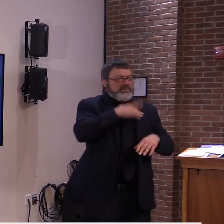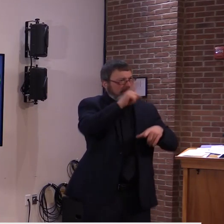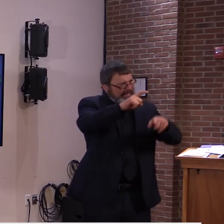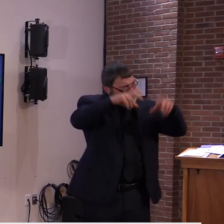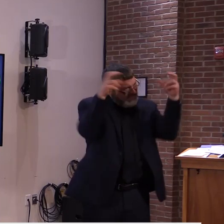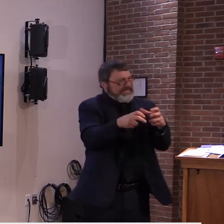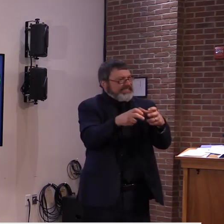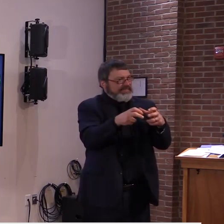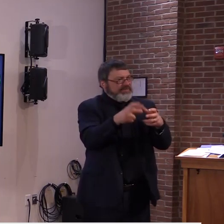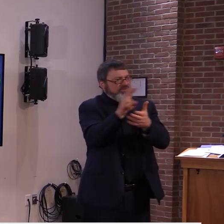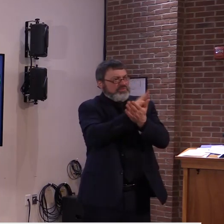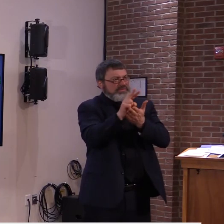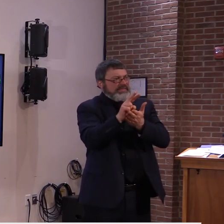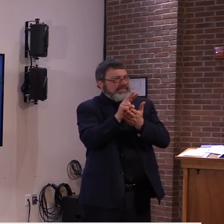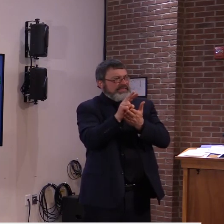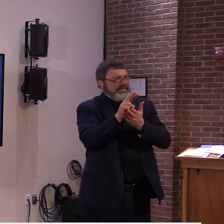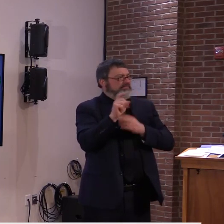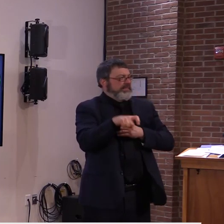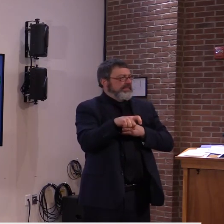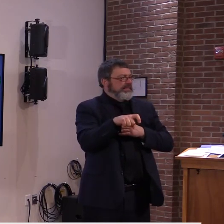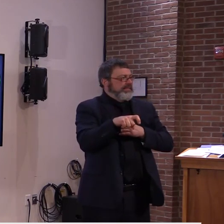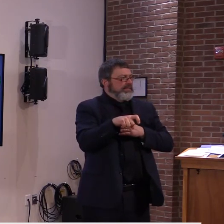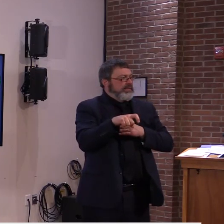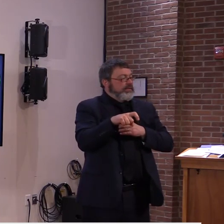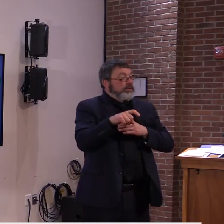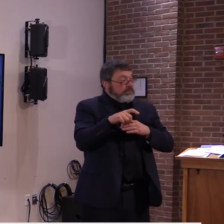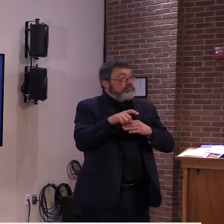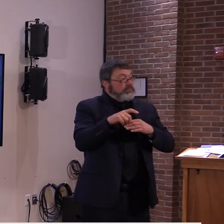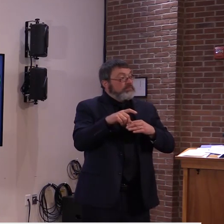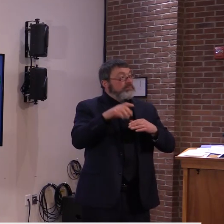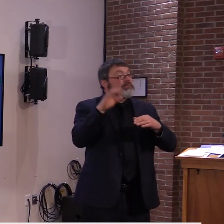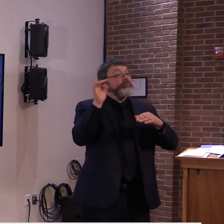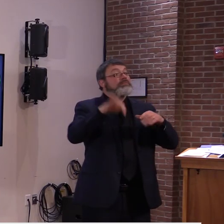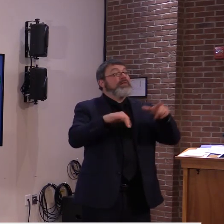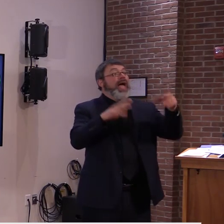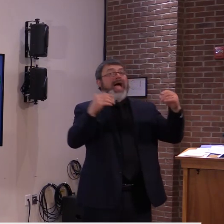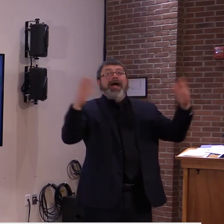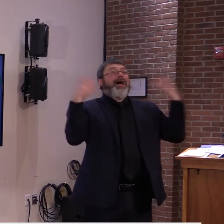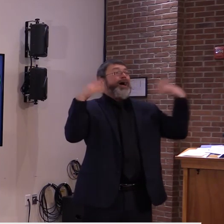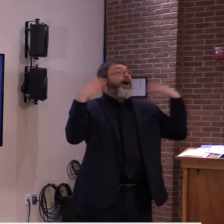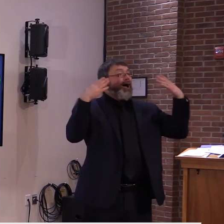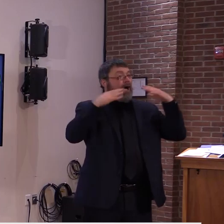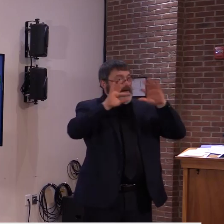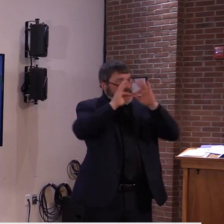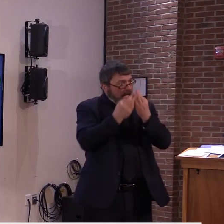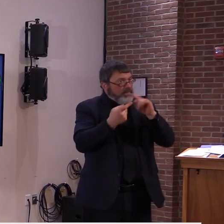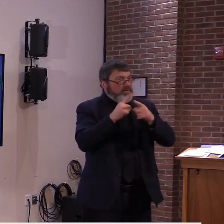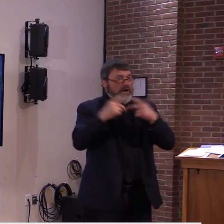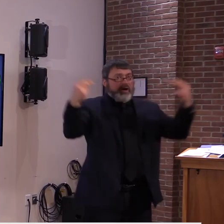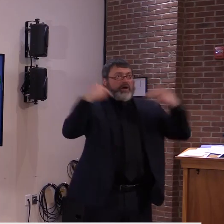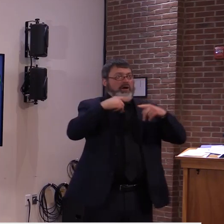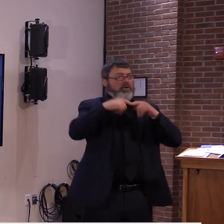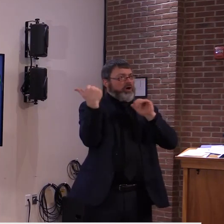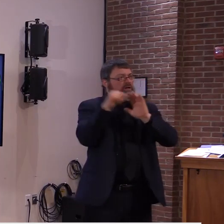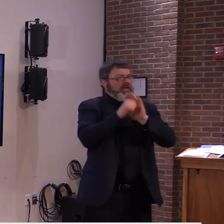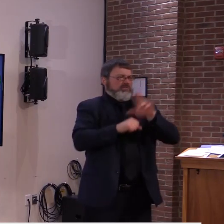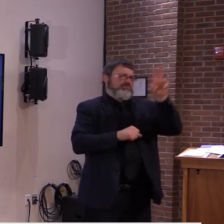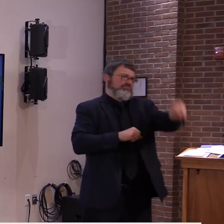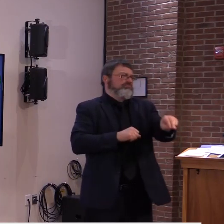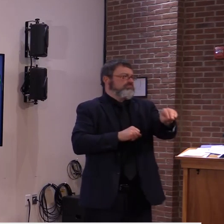course, focusing on restricting multi-household gatherings. Second part of the strategy is the promise